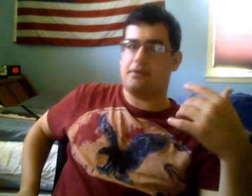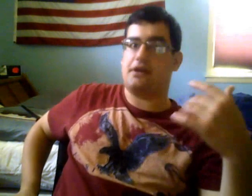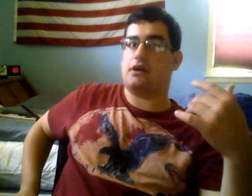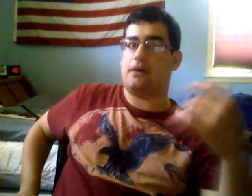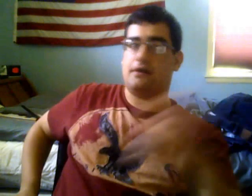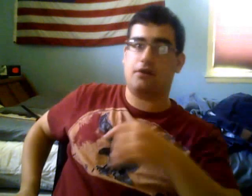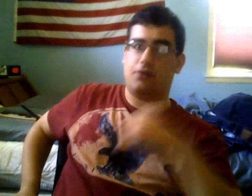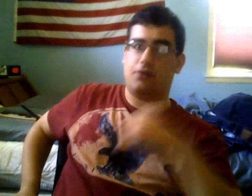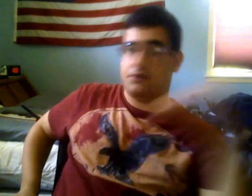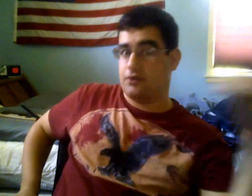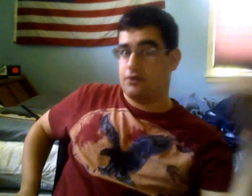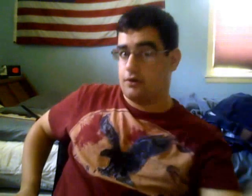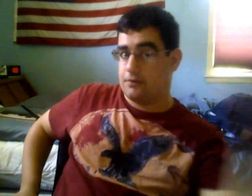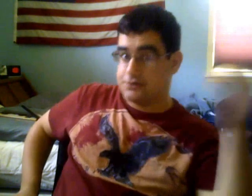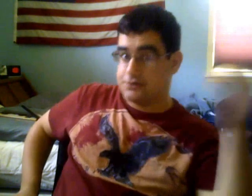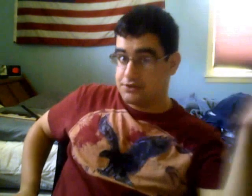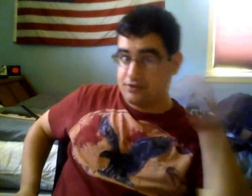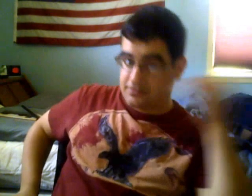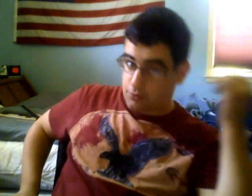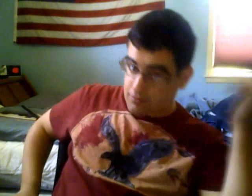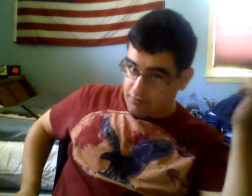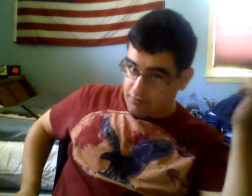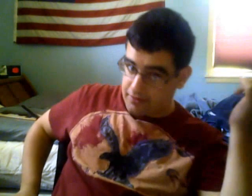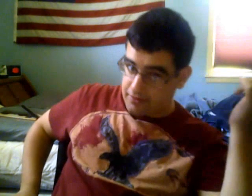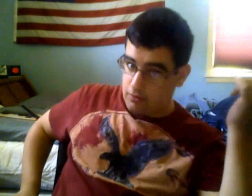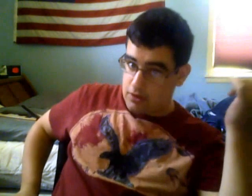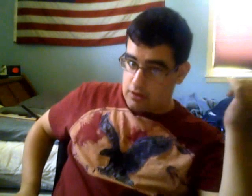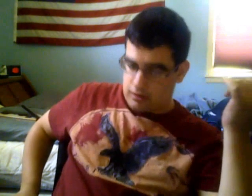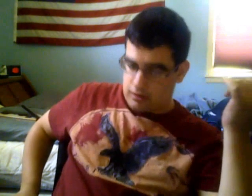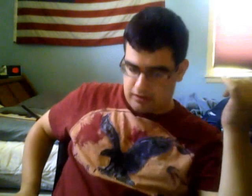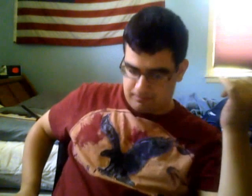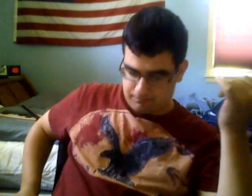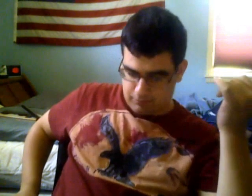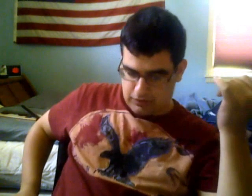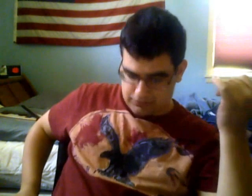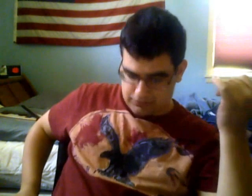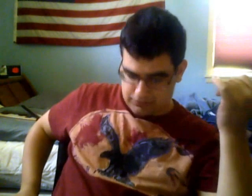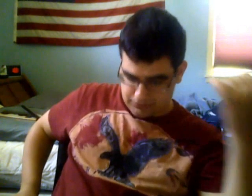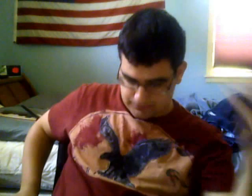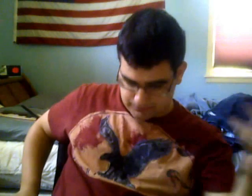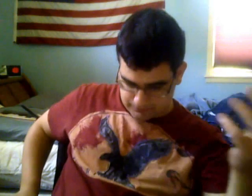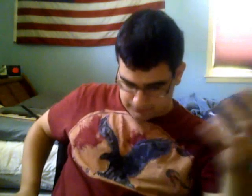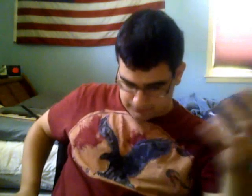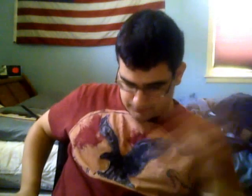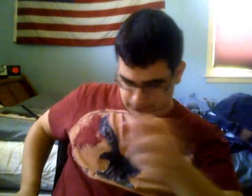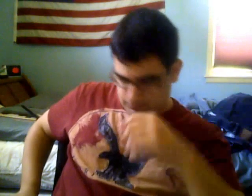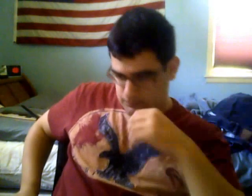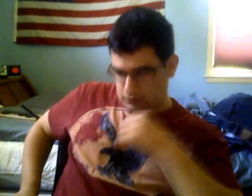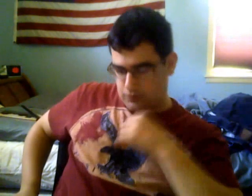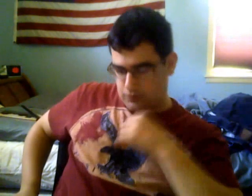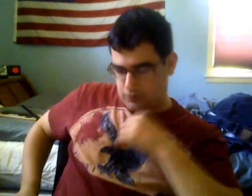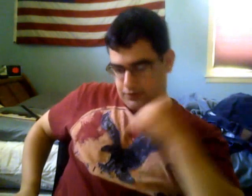anyway, I'm not going to go into the Carter administration, that's for another video, but what you're going to